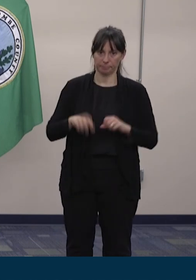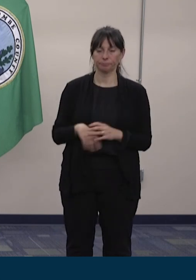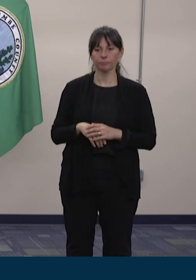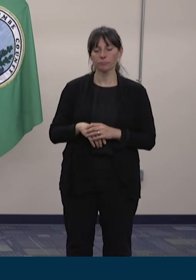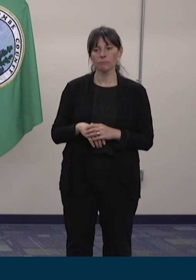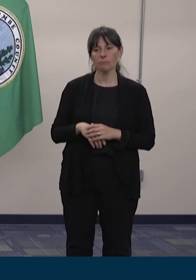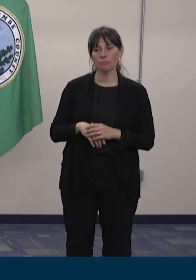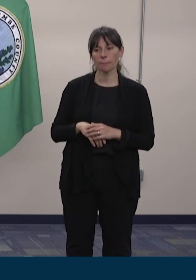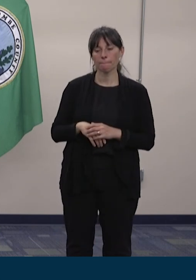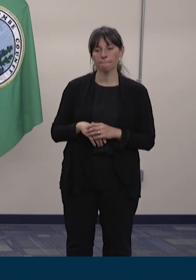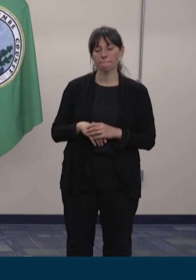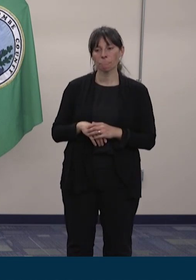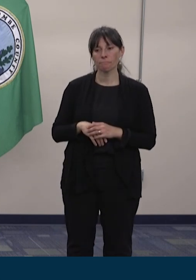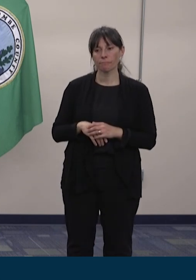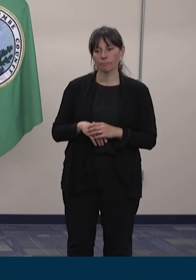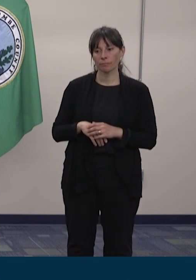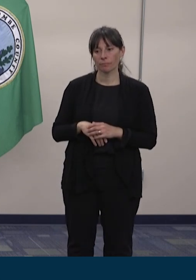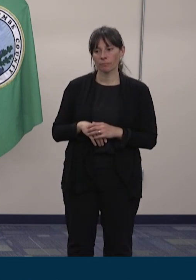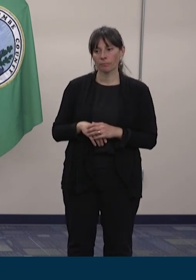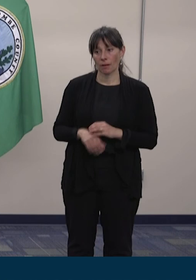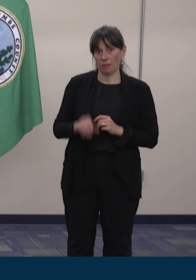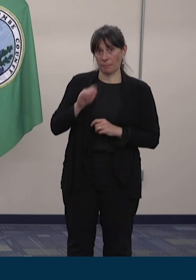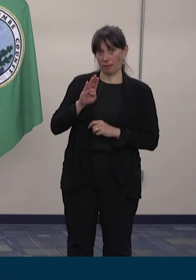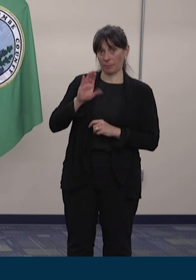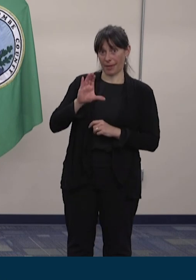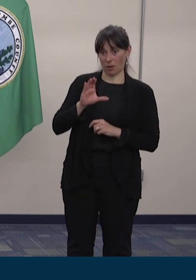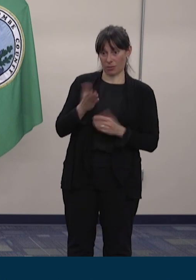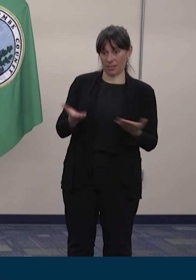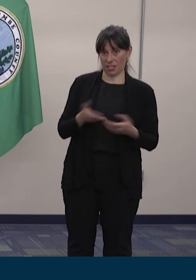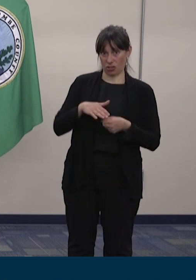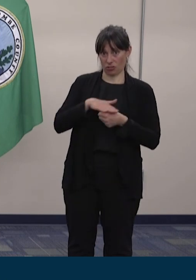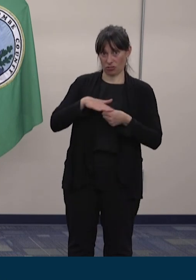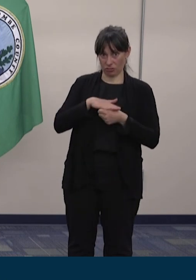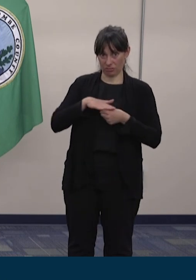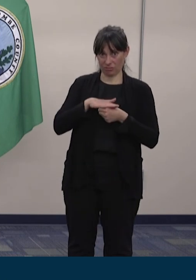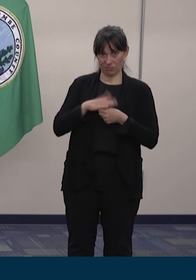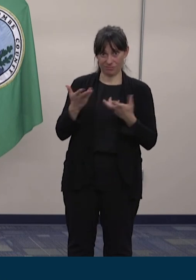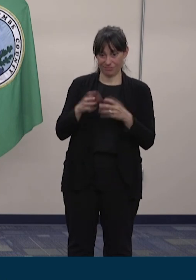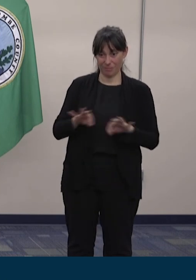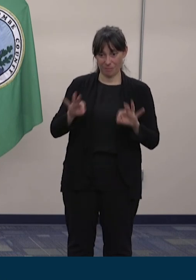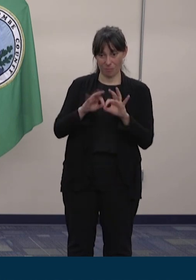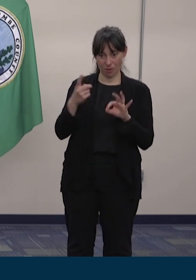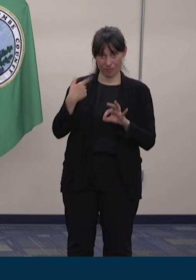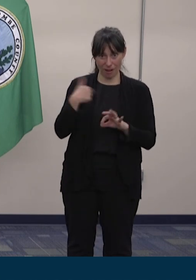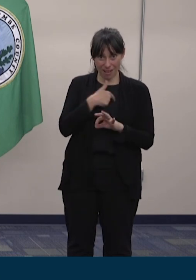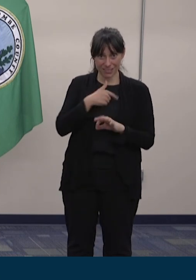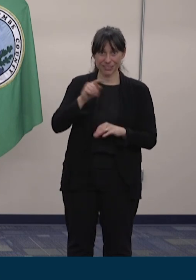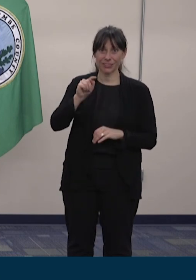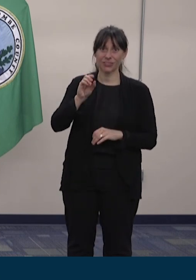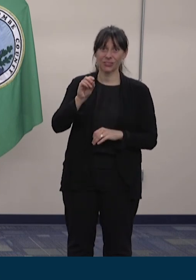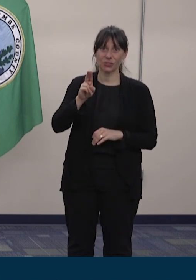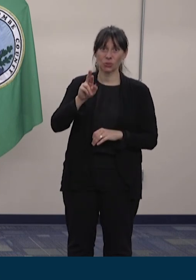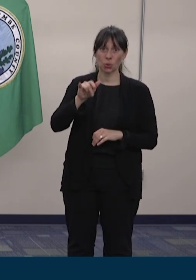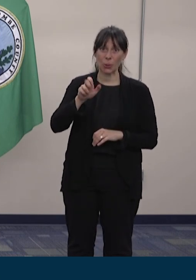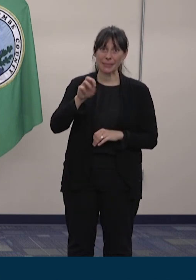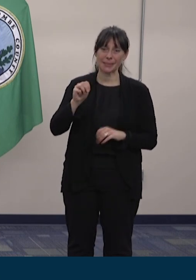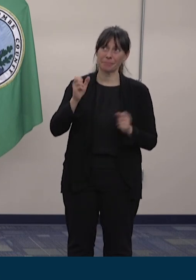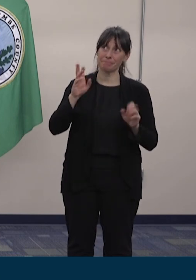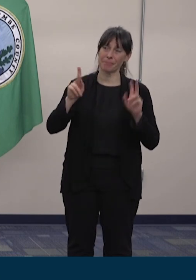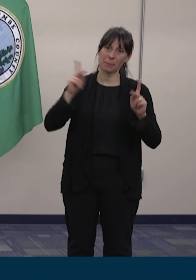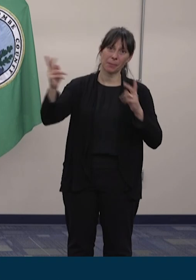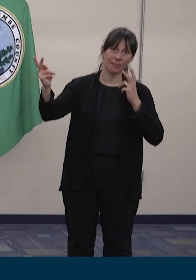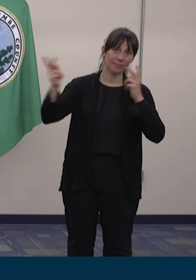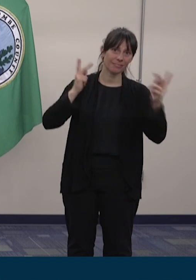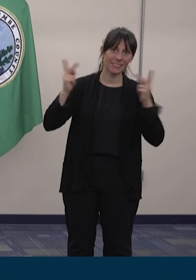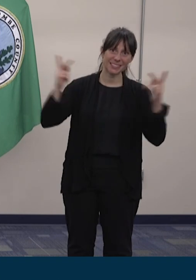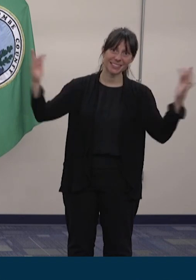continue cosa to consider que specific el limits of condado de Buncombe reopening tiene que is for leisure tourism. estar es en Due cuanto to the al popularity of turismo, Asheville as a la tourist